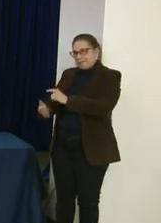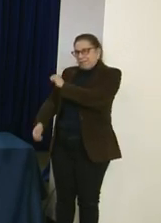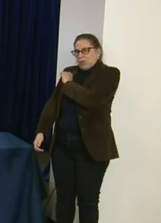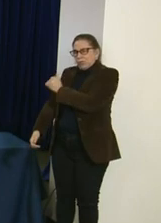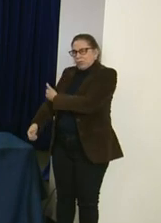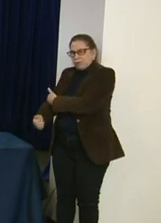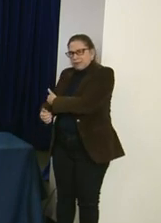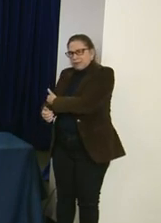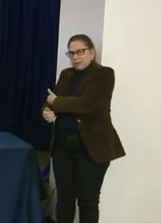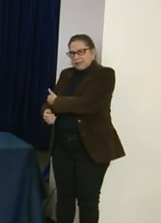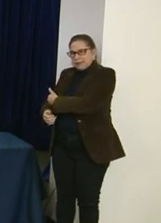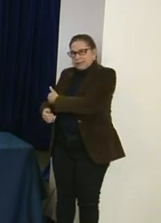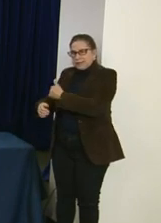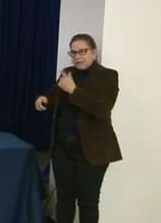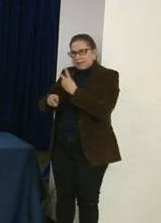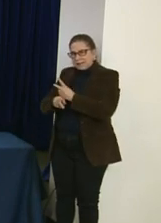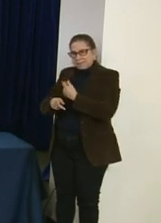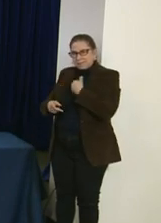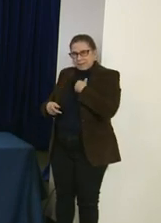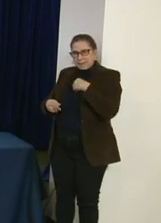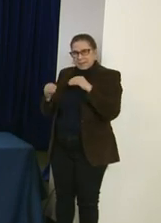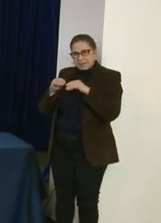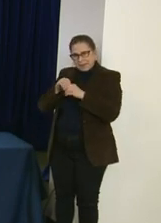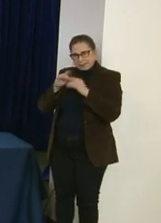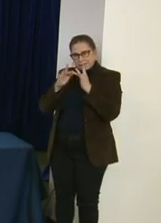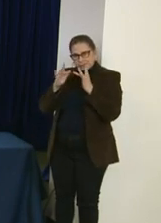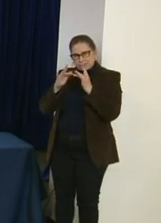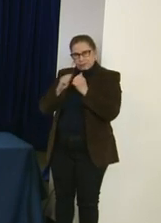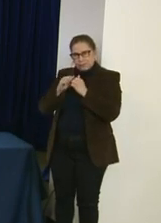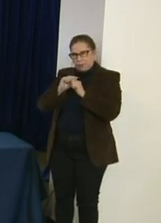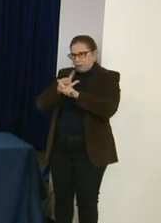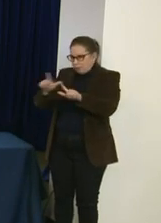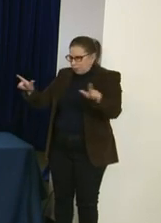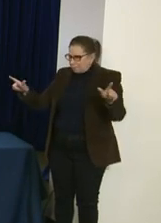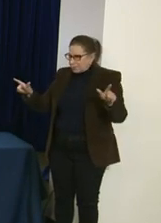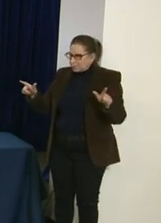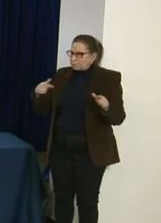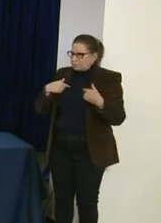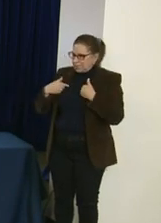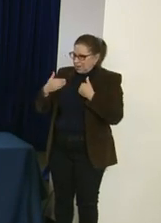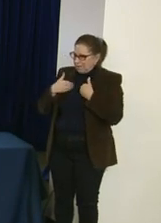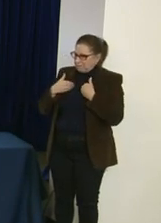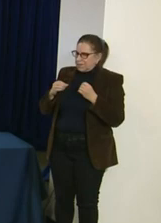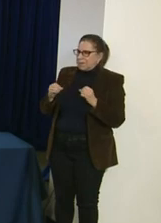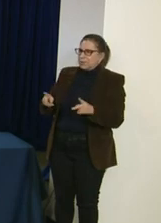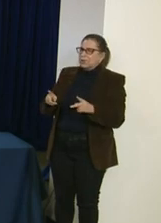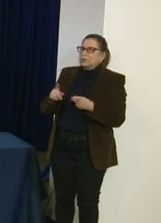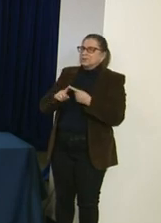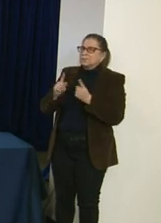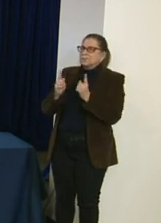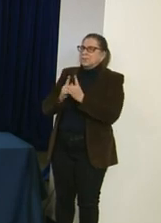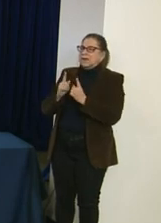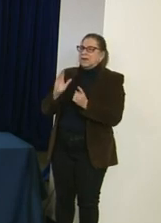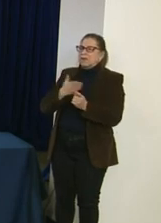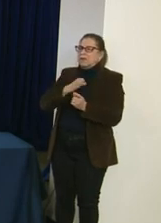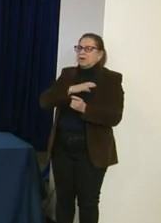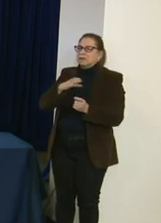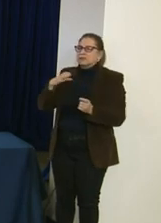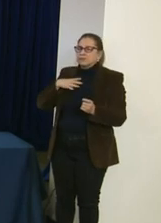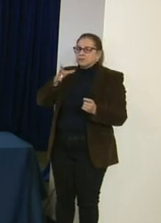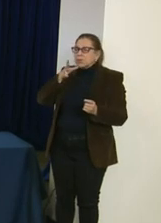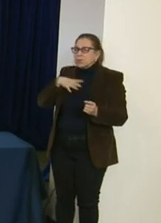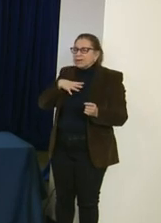touch with all of you. I had the opportunity to brief our Congresswoman today as well, and